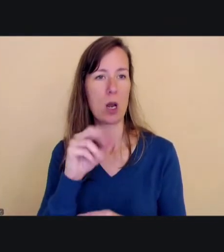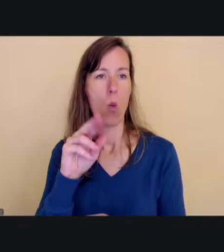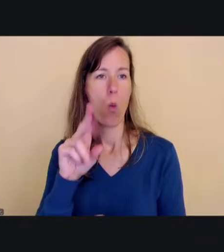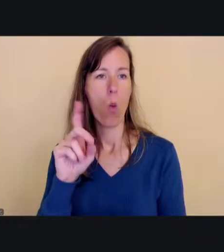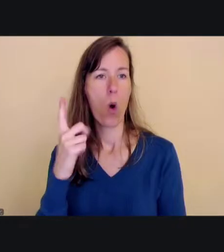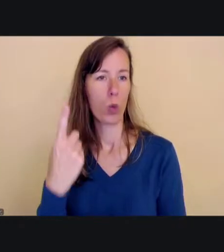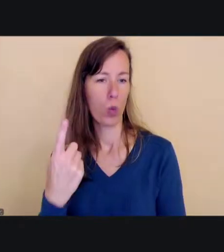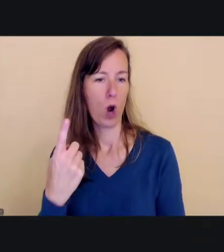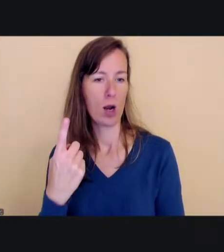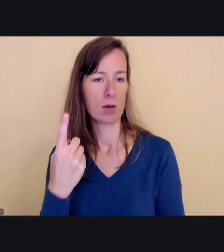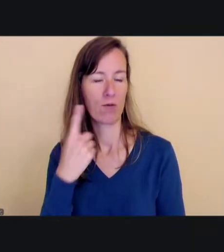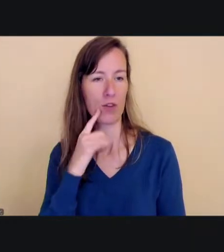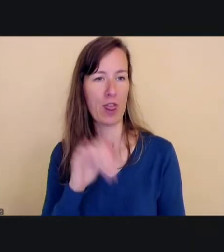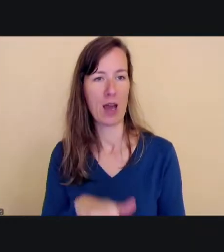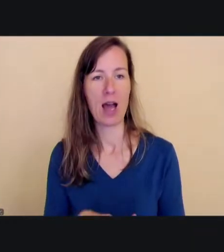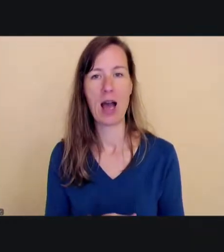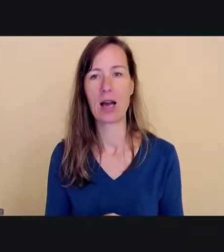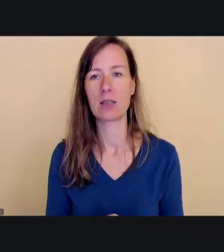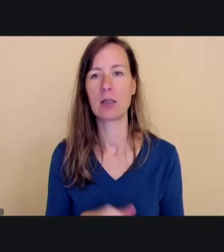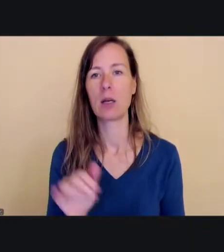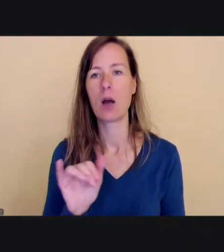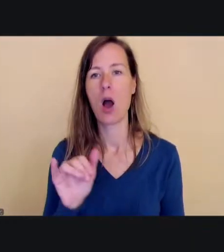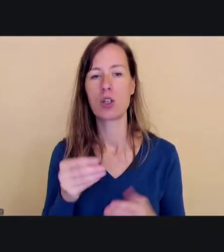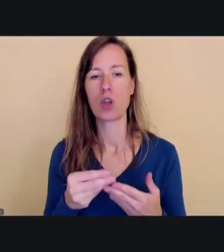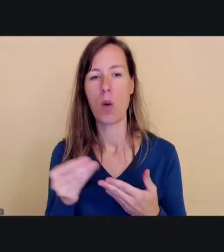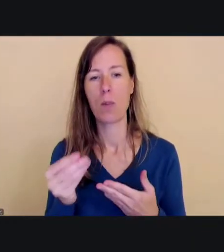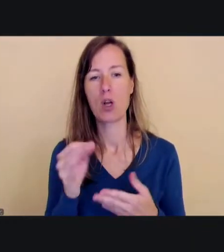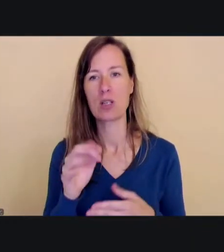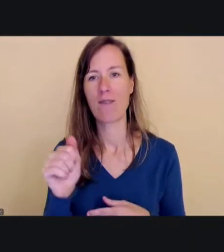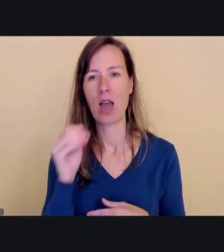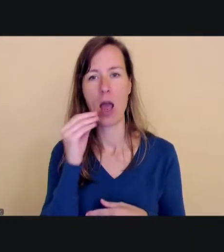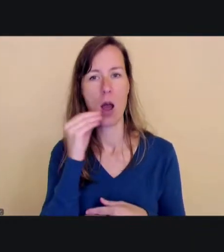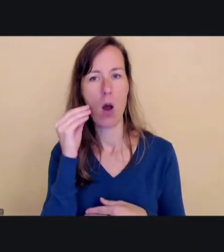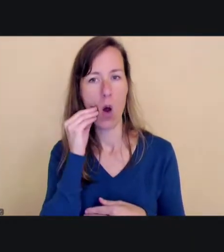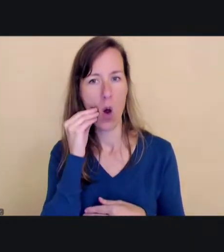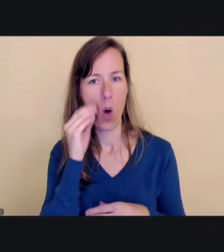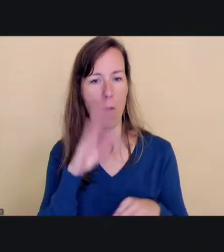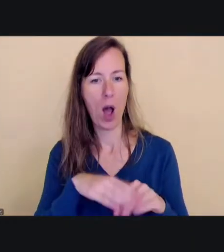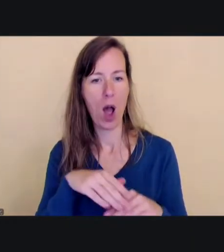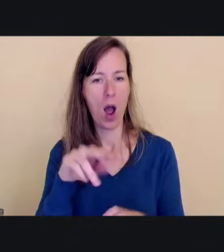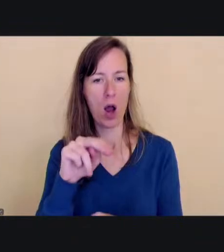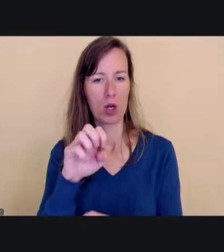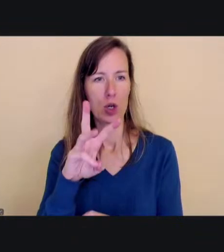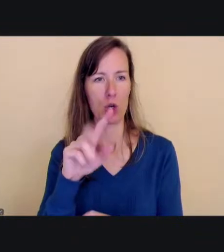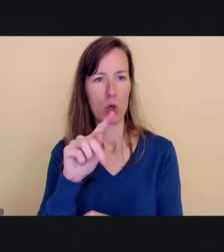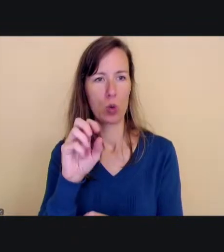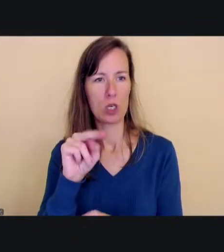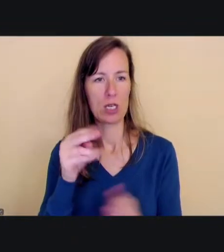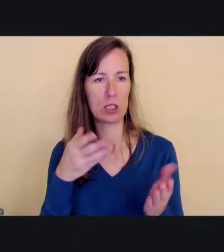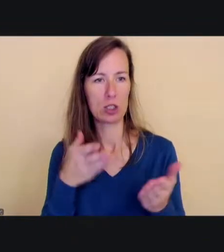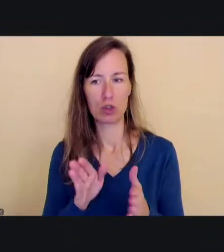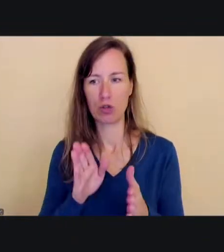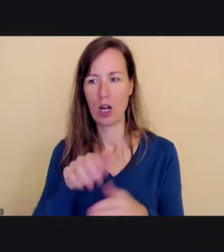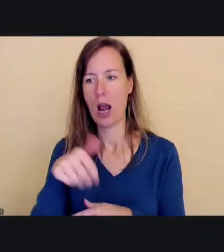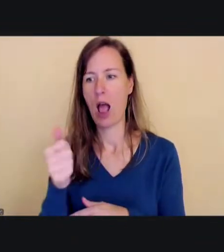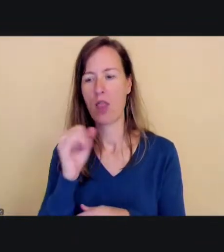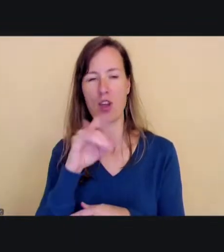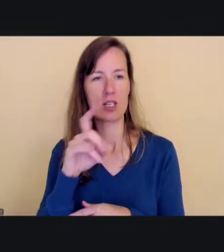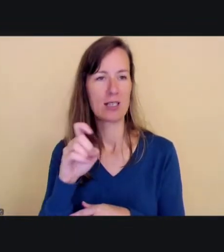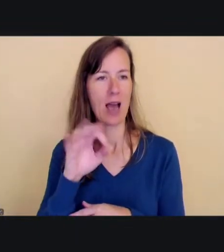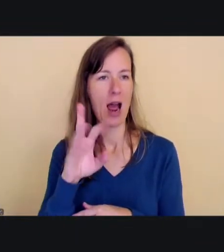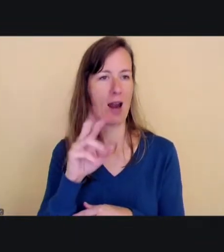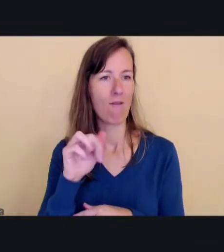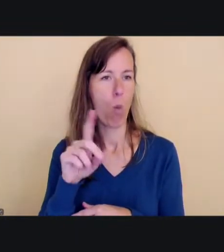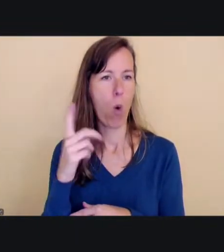the purchase of a home that is on Newton Street on the other side of Ward 1 that is not only an eyesore,